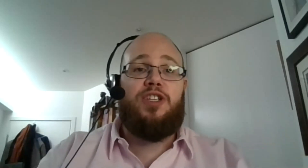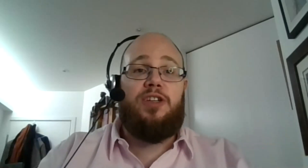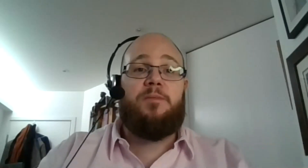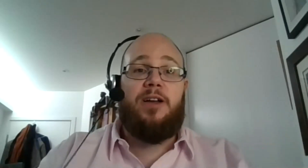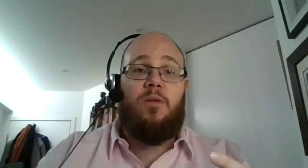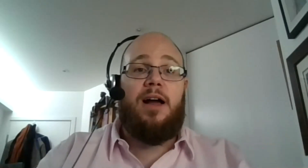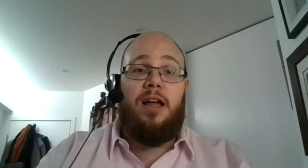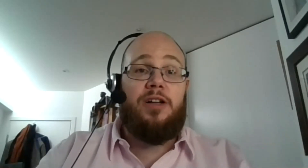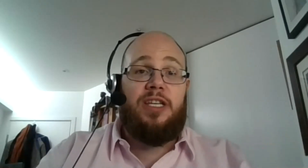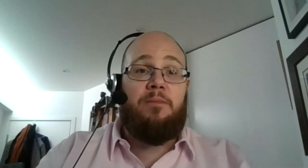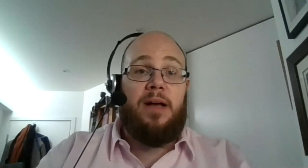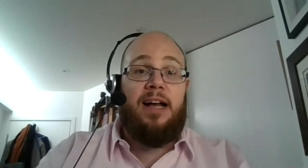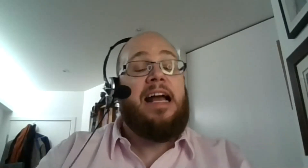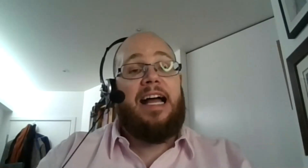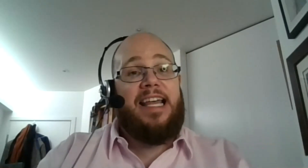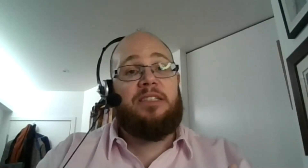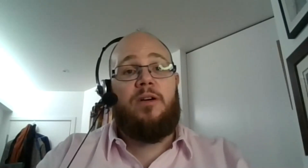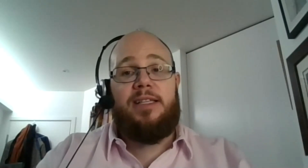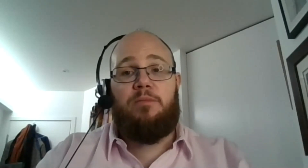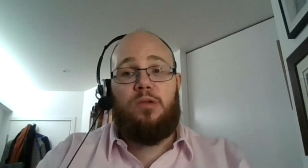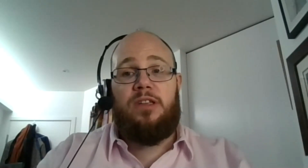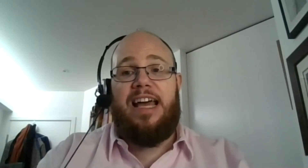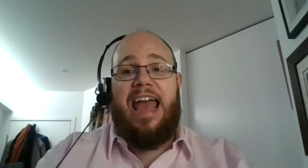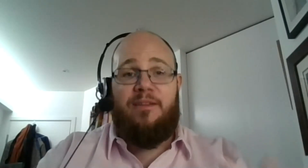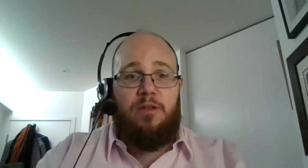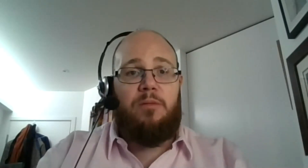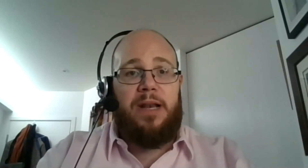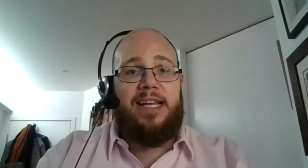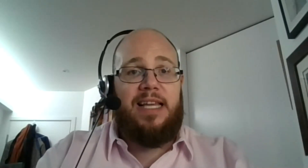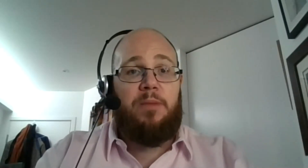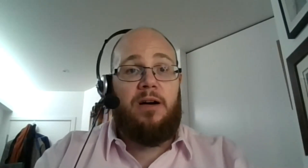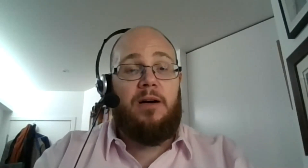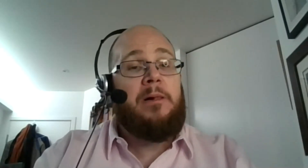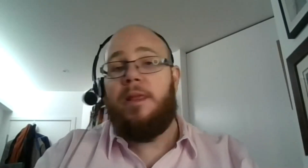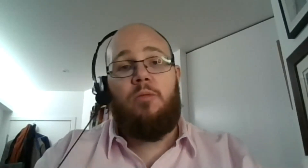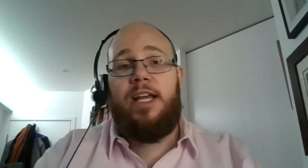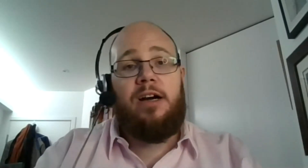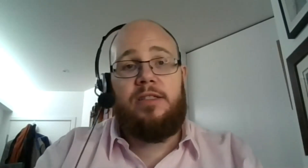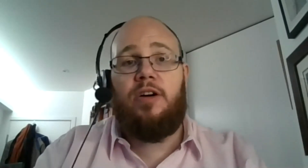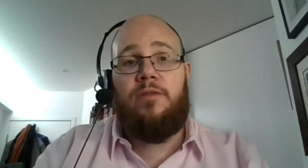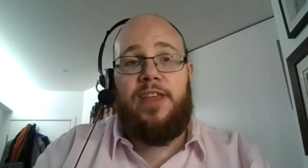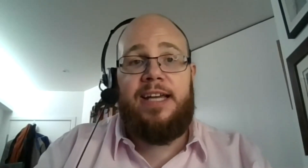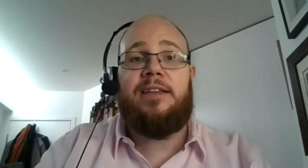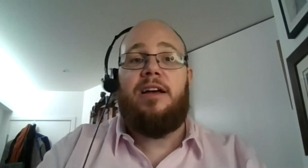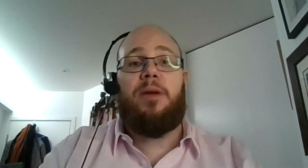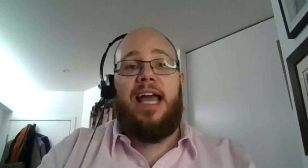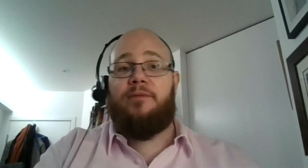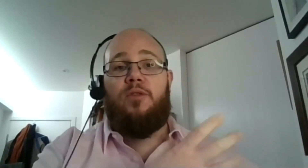reduce by quite a large number. And that's why it's important that everyone plays their part. We can't solve this by everyone